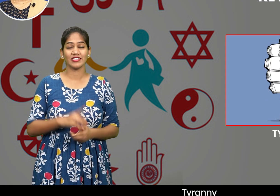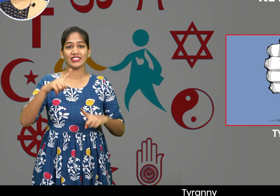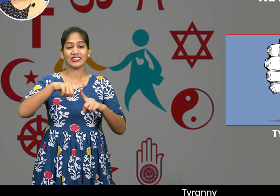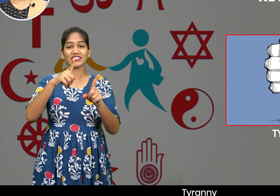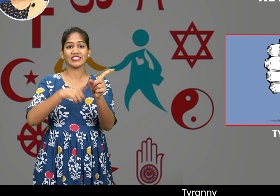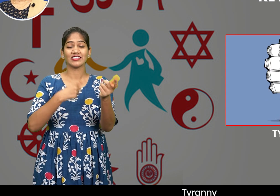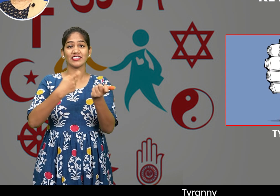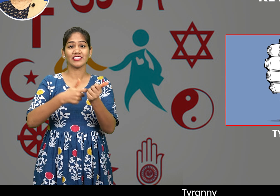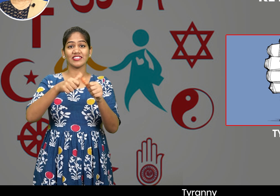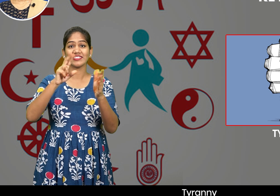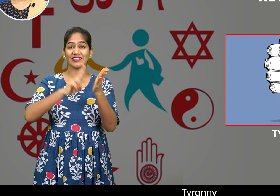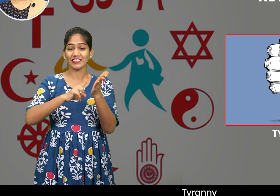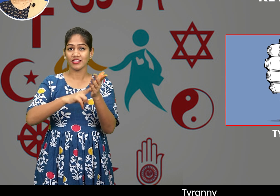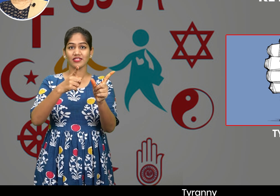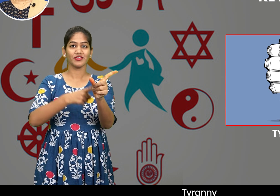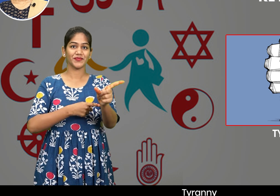Tyranny,